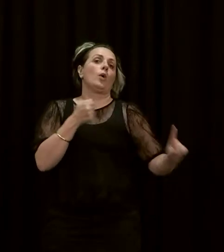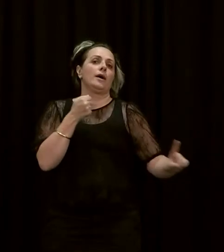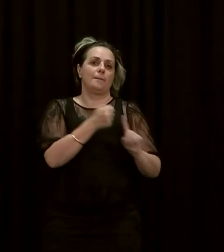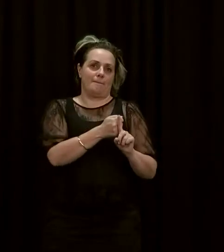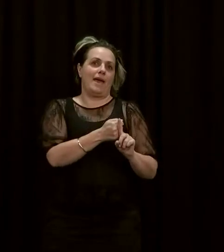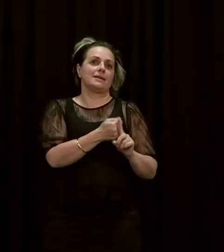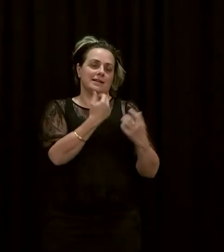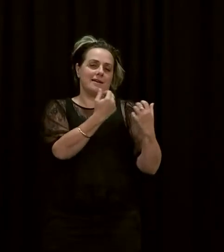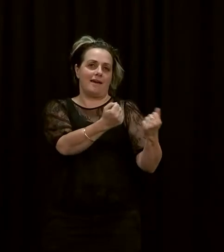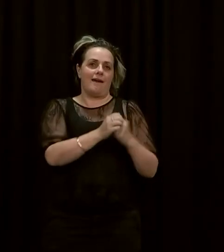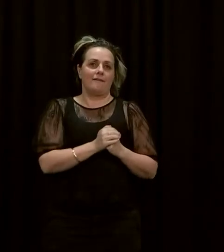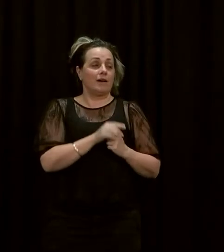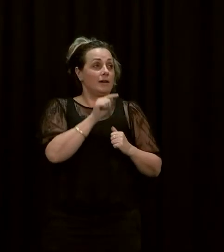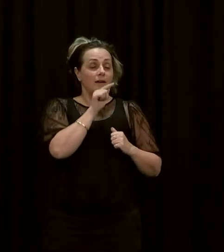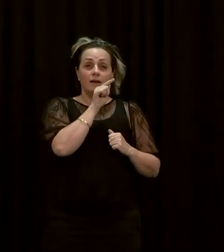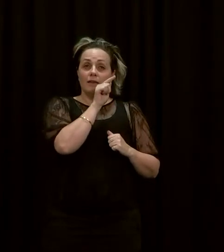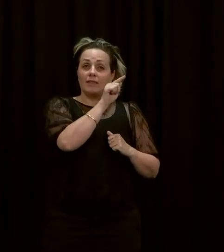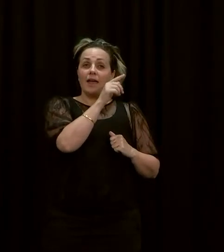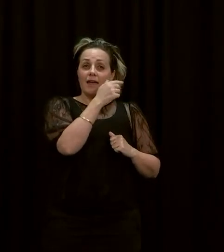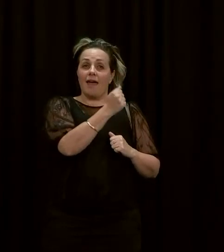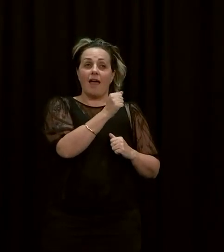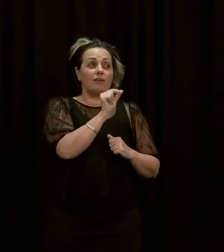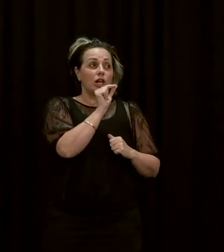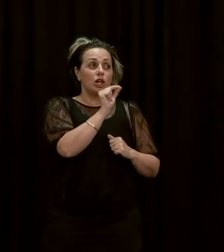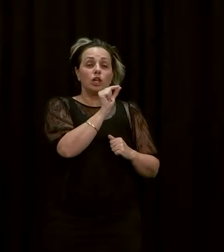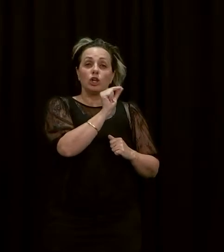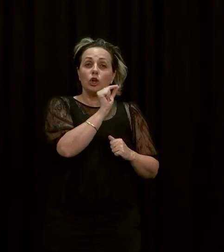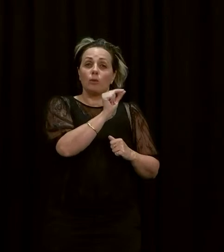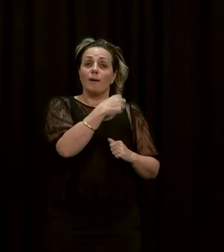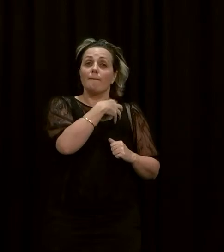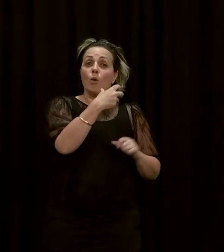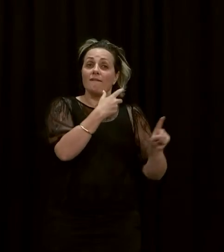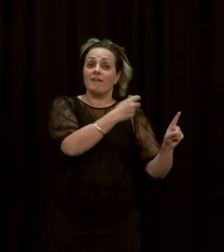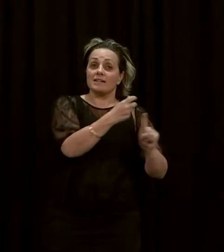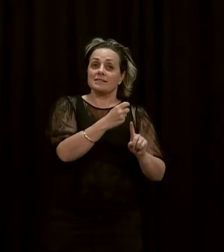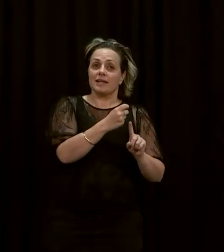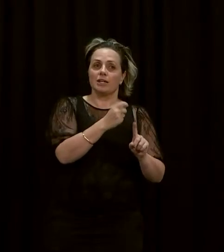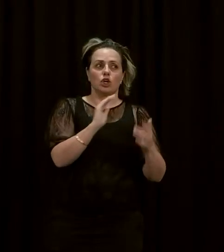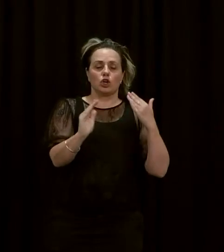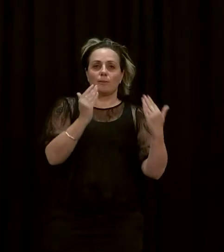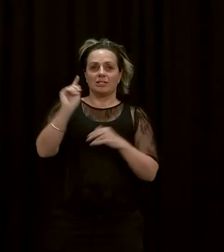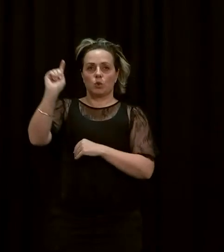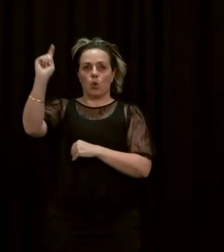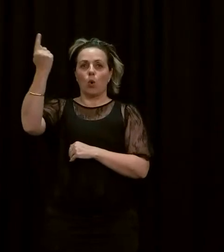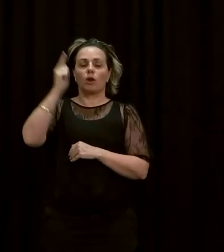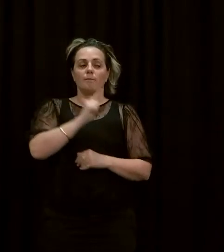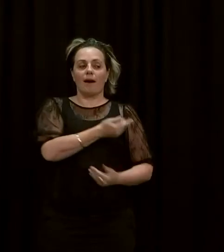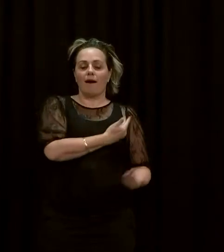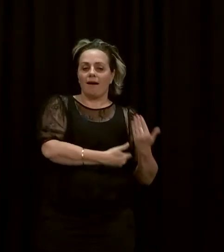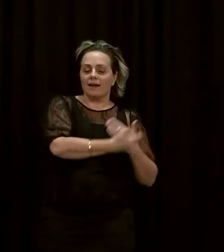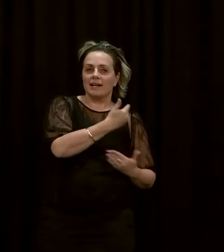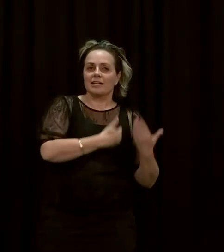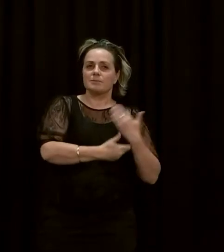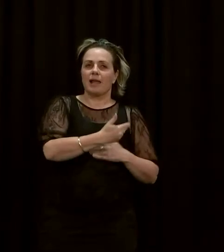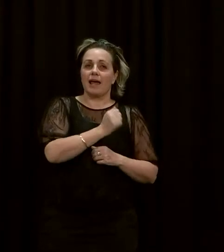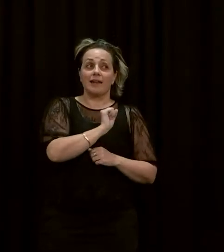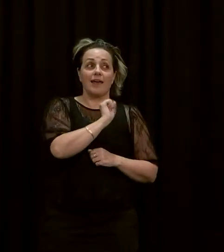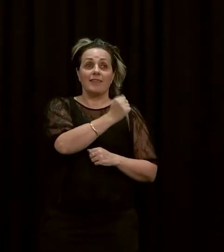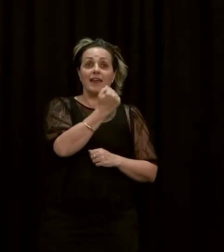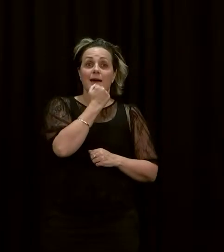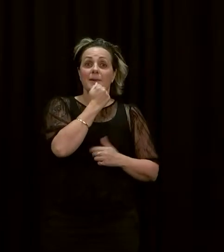And the levels they've got there are just slightly ahead of what we've got in Tamaki Makaurau. But he said it's very obvious the impact, and you can see their case numbers are